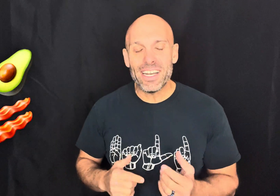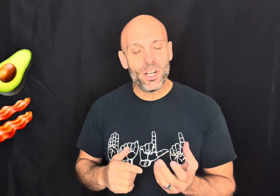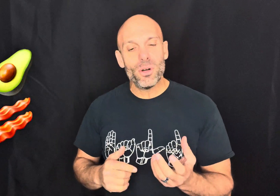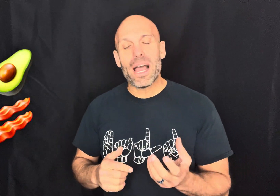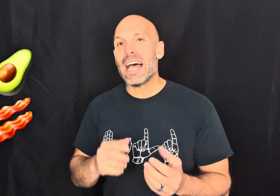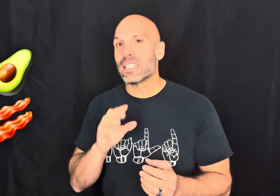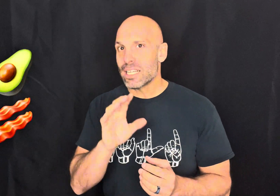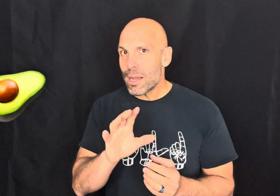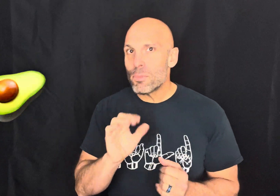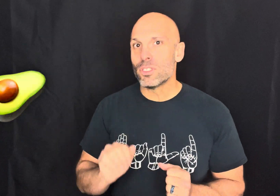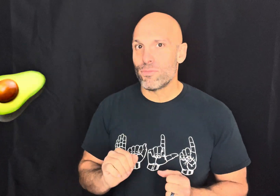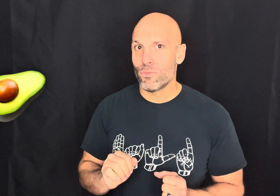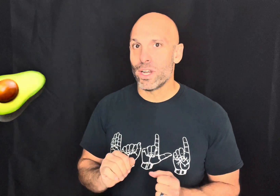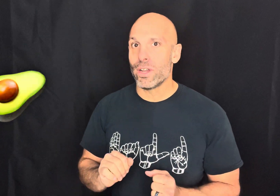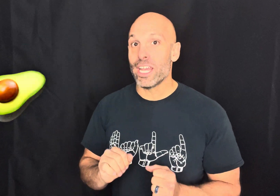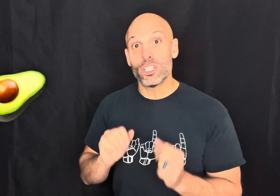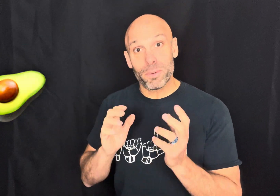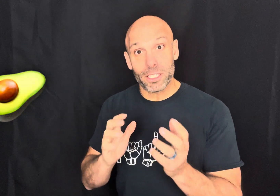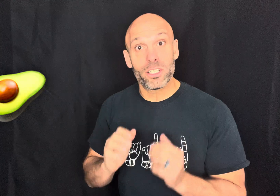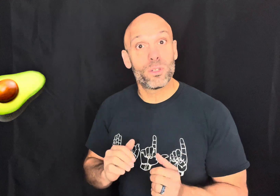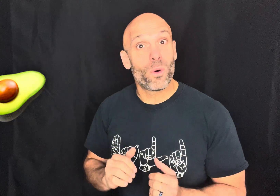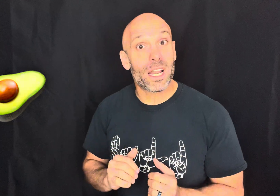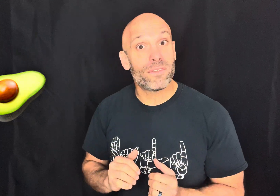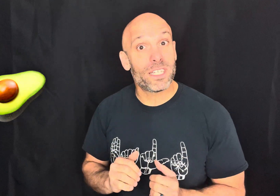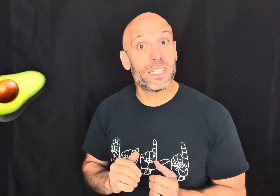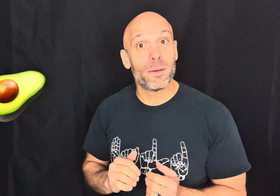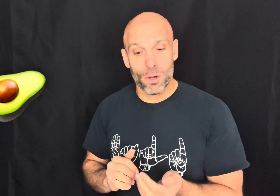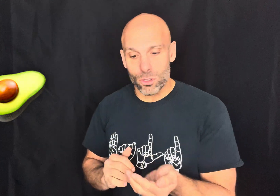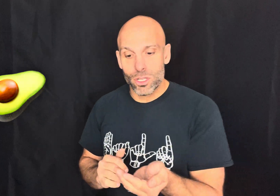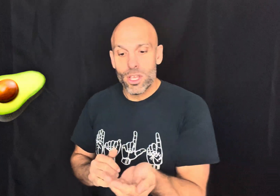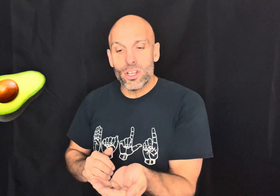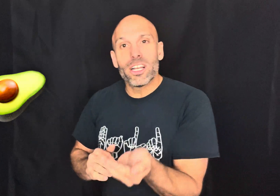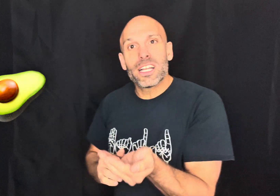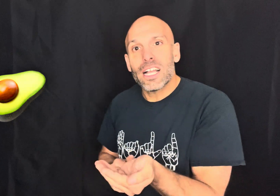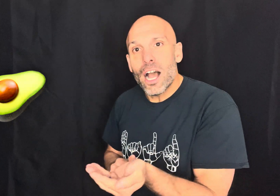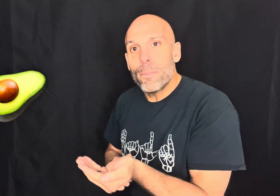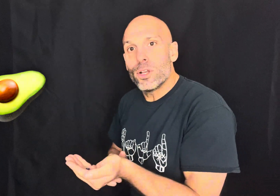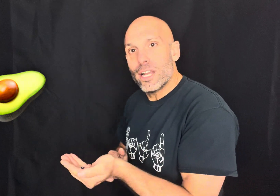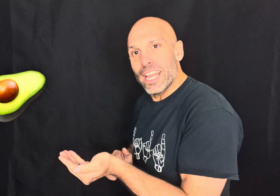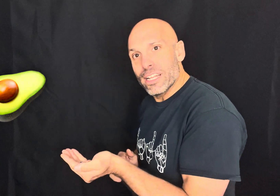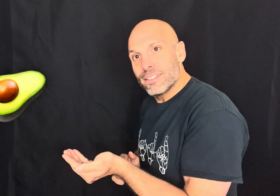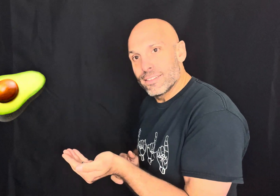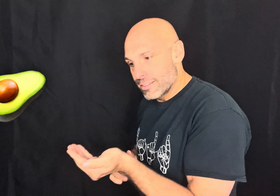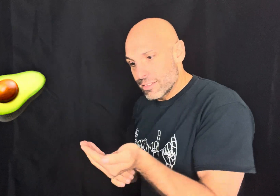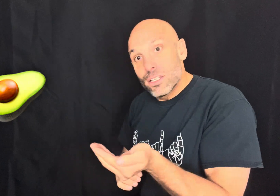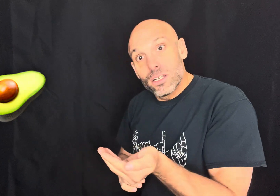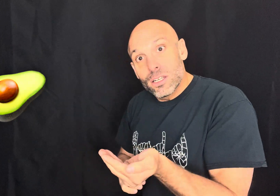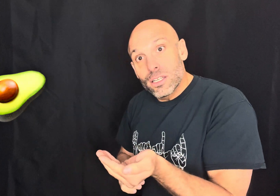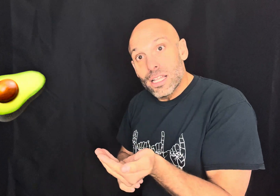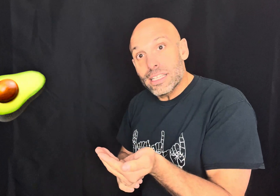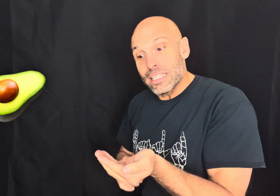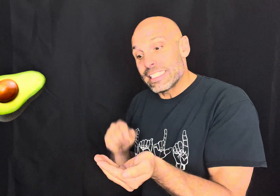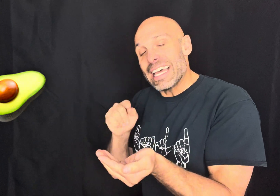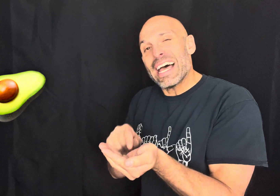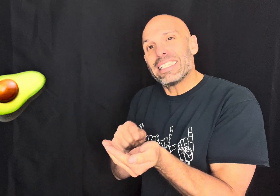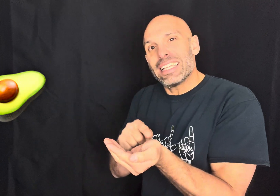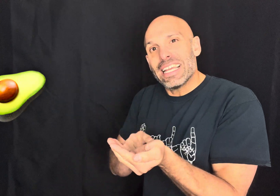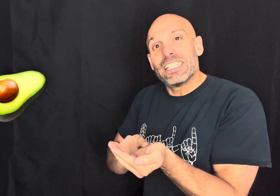Avocado has a couple different variations, but this is the one I've seen the most. You're gonna cup your hand like this. That is